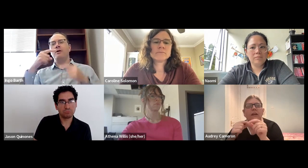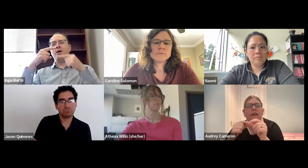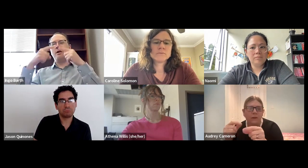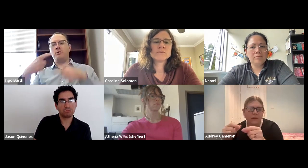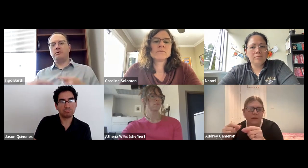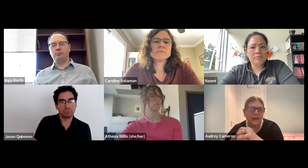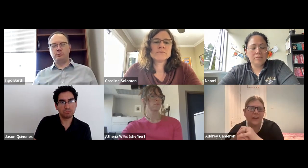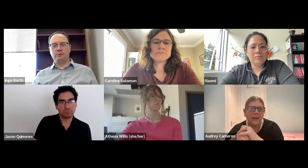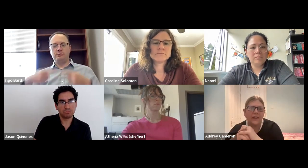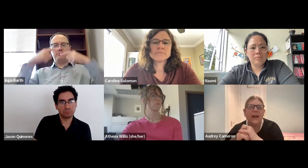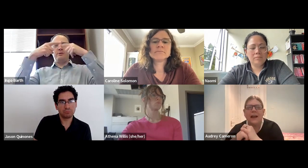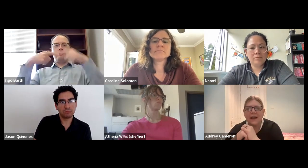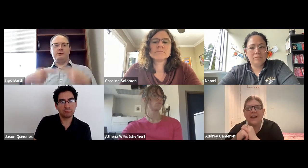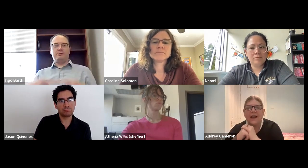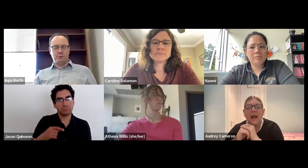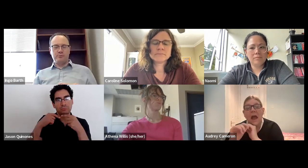this, and this is the other one.